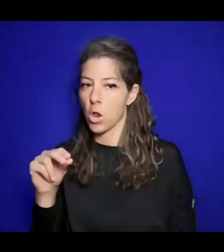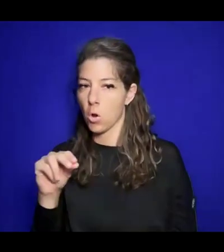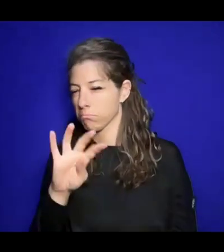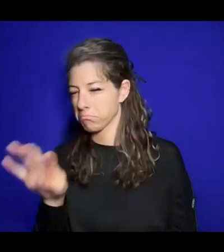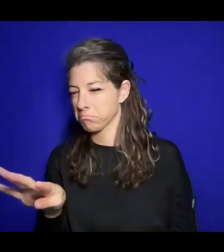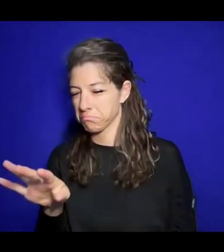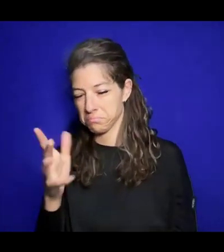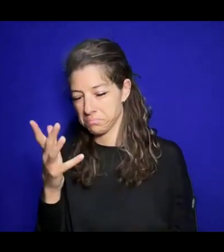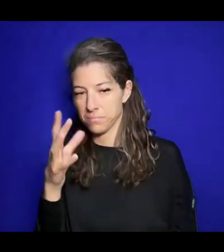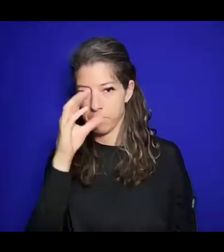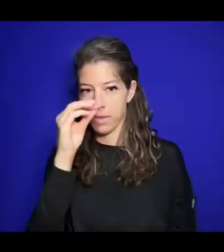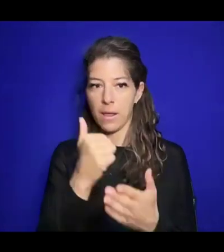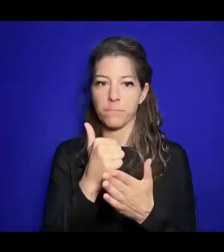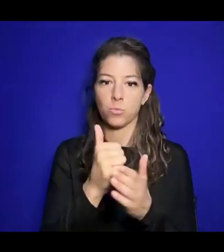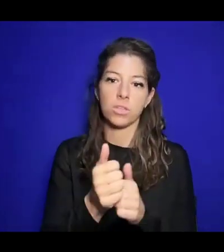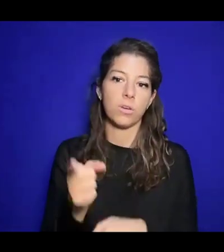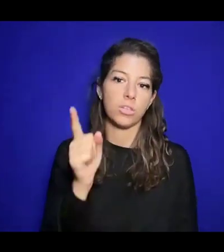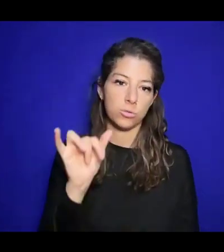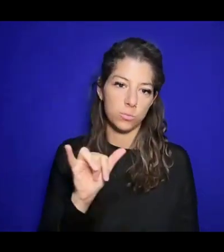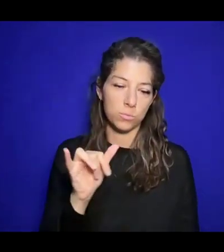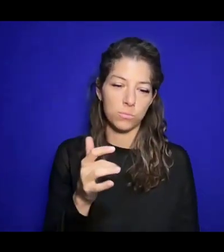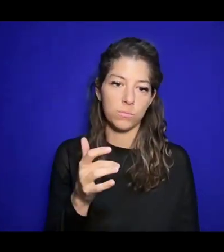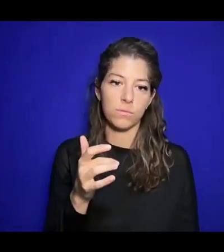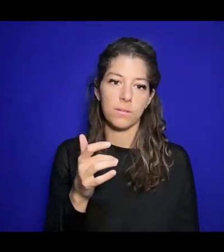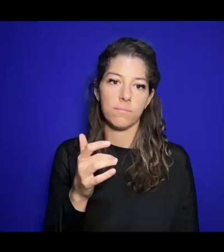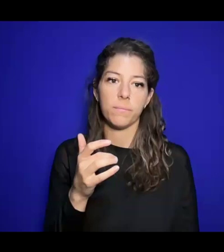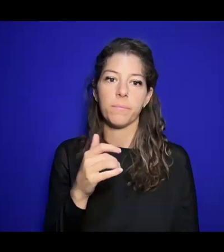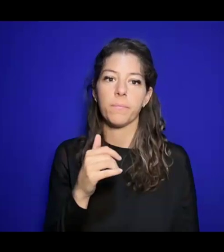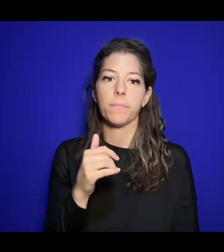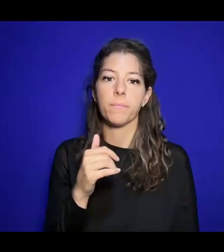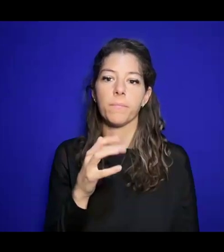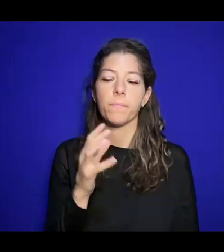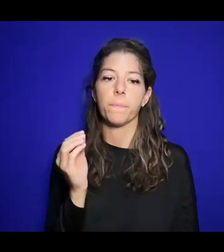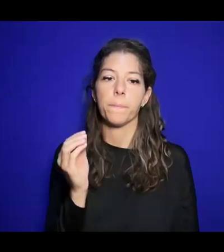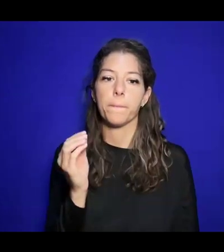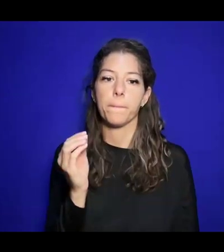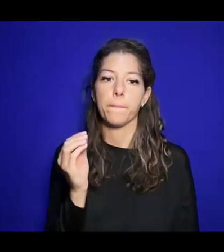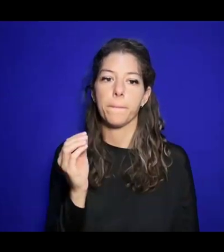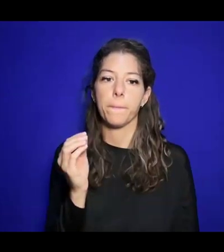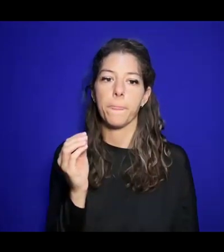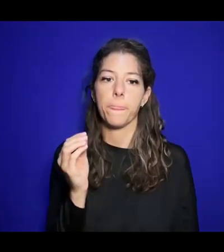men, it really helps with erection, is what it does. And so